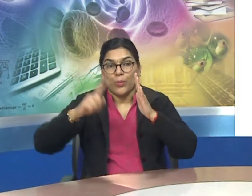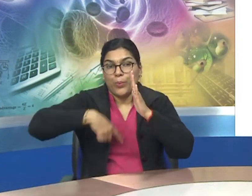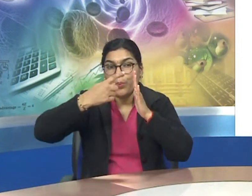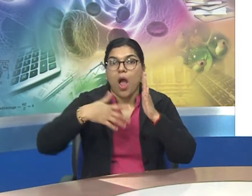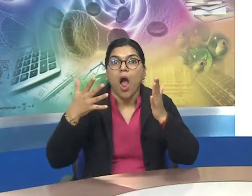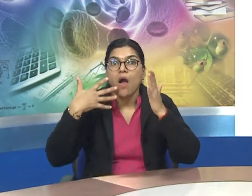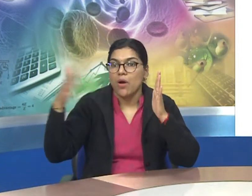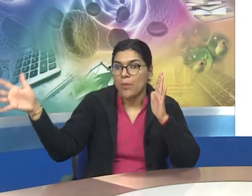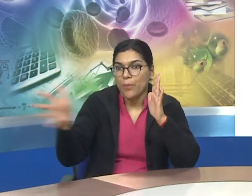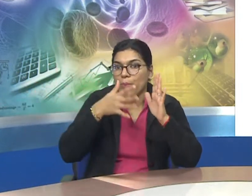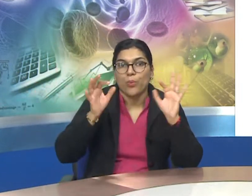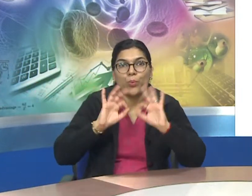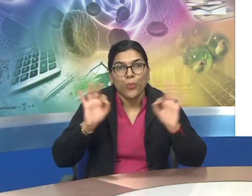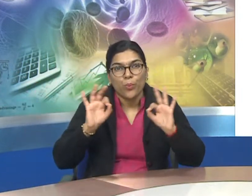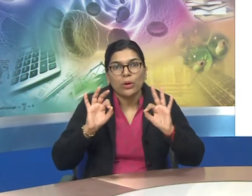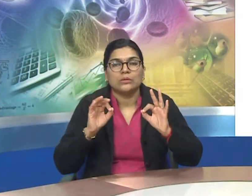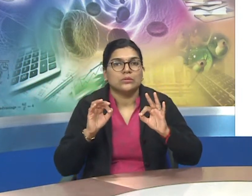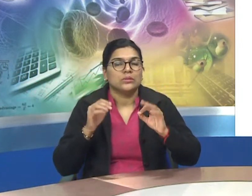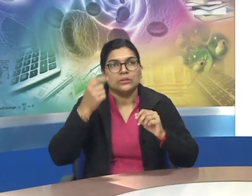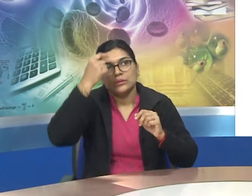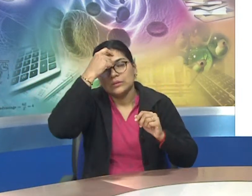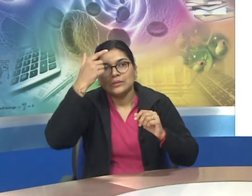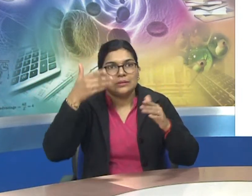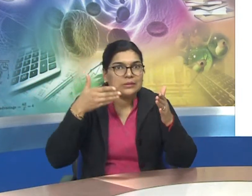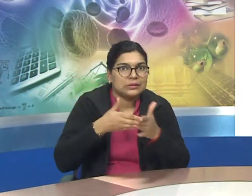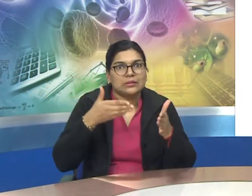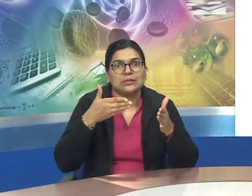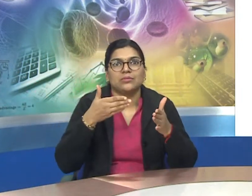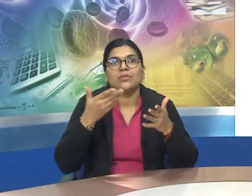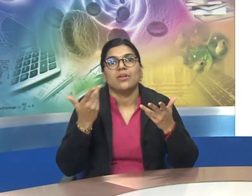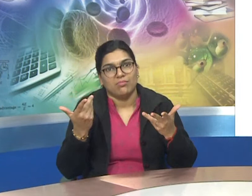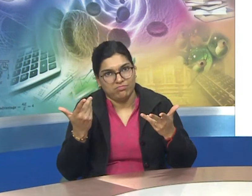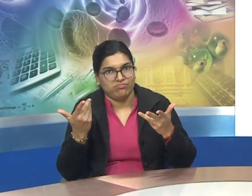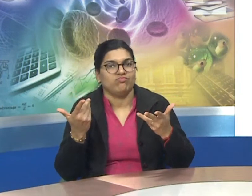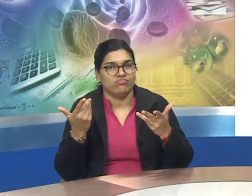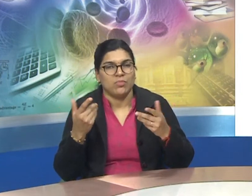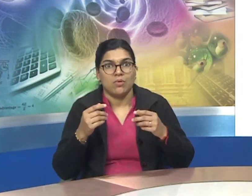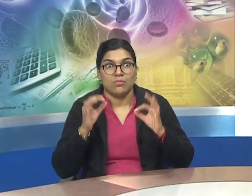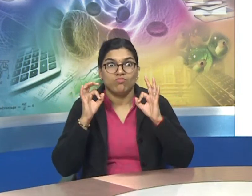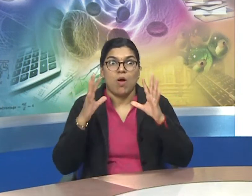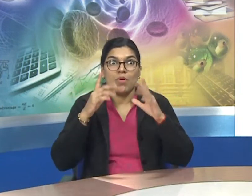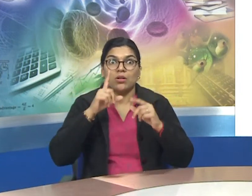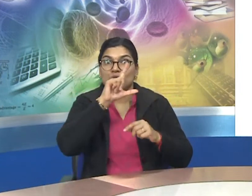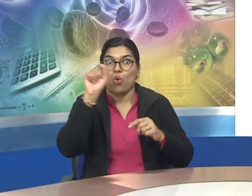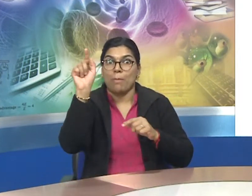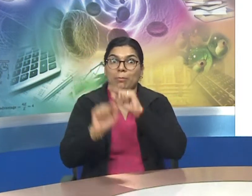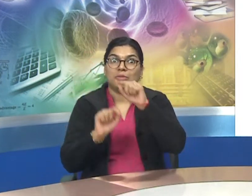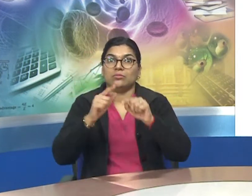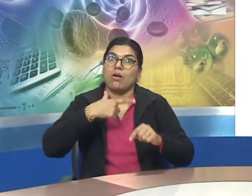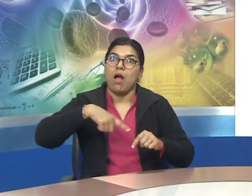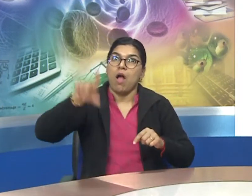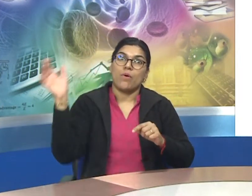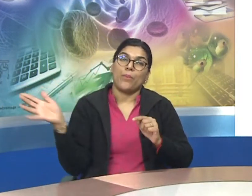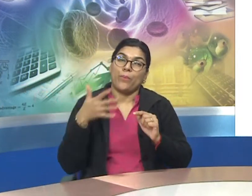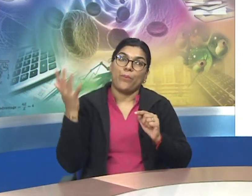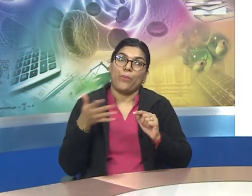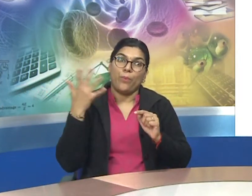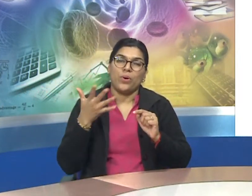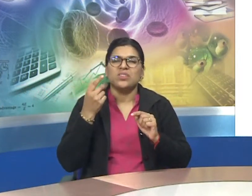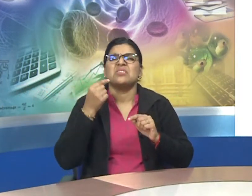because it can get obstructed because of rain or when there is no air or no wind. So it is